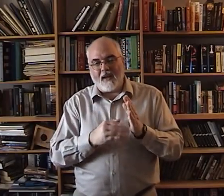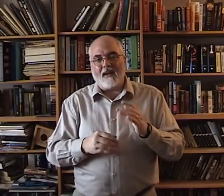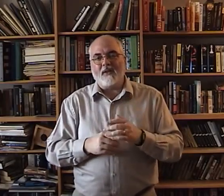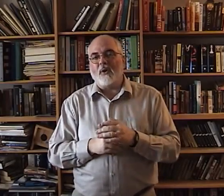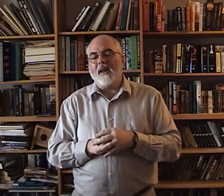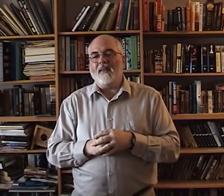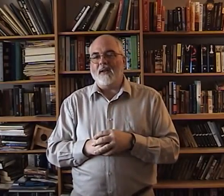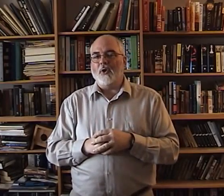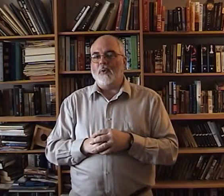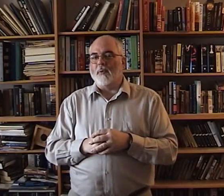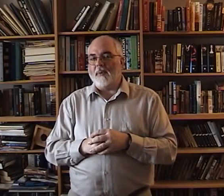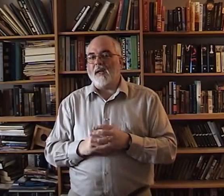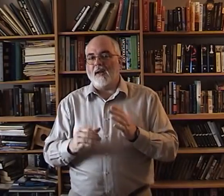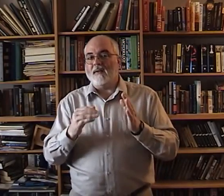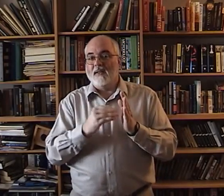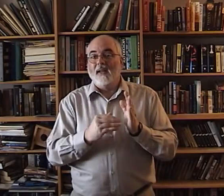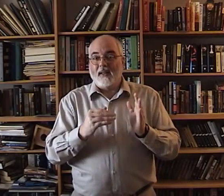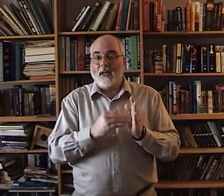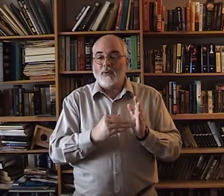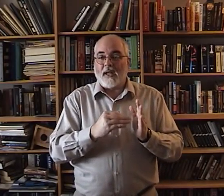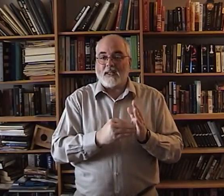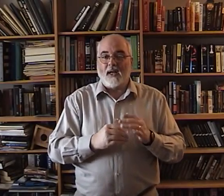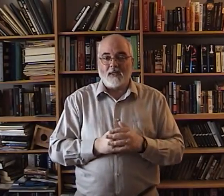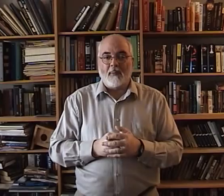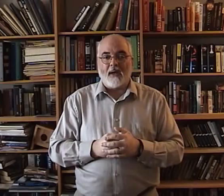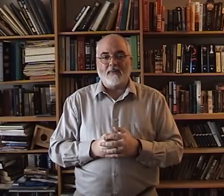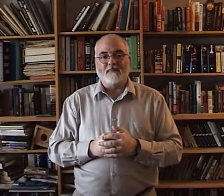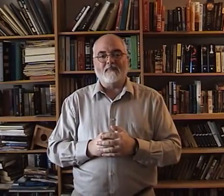It's anything to do with repeating. That's what that sign's about.